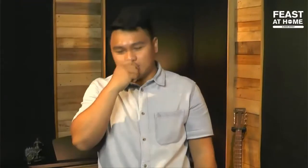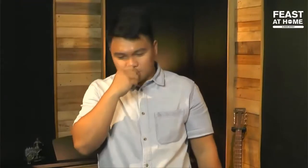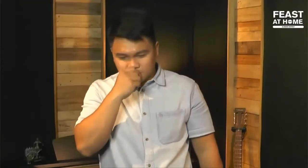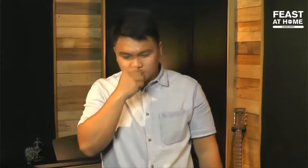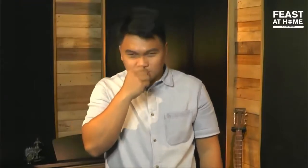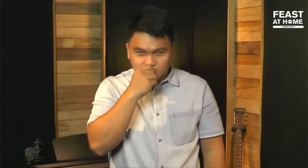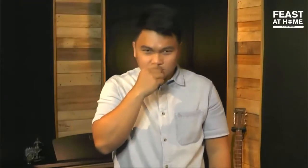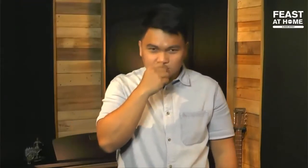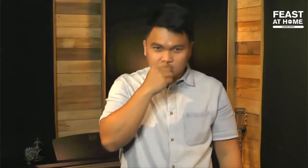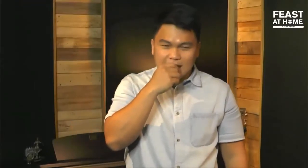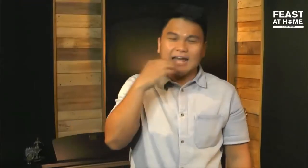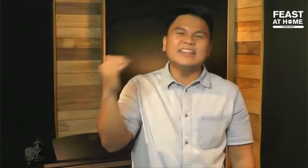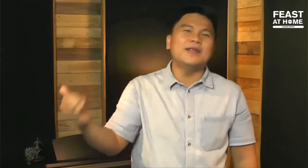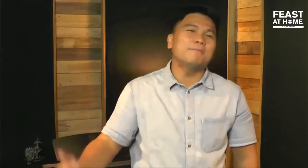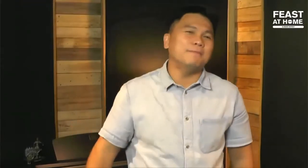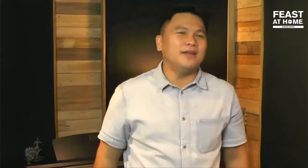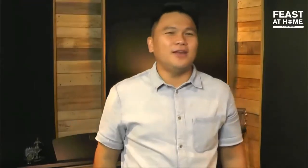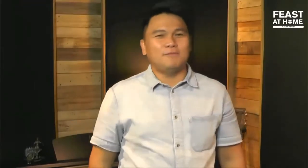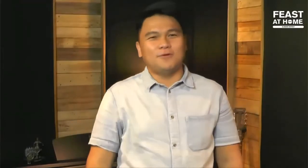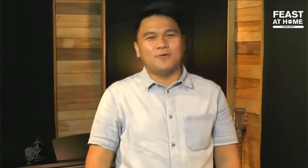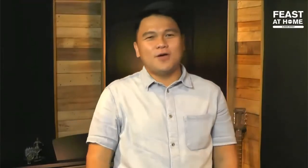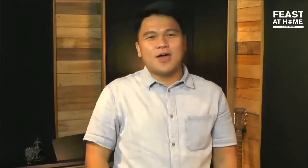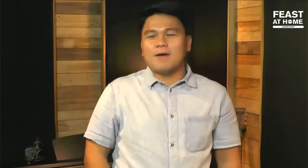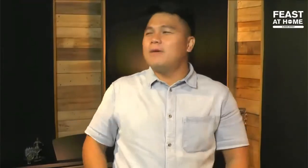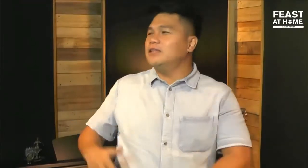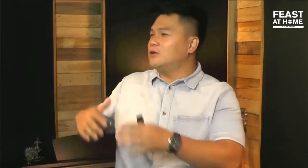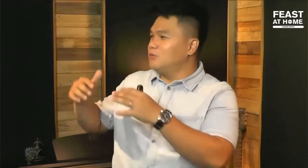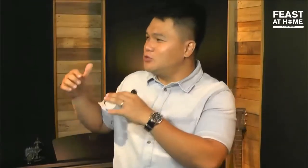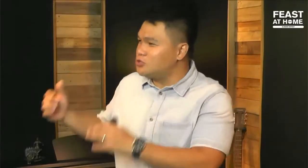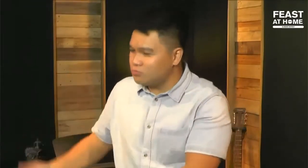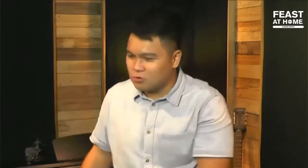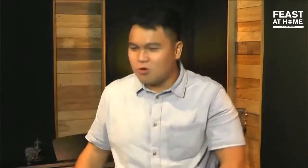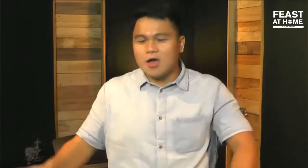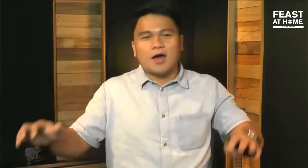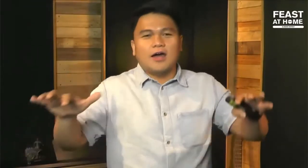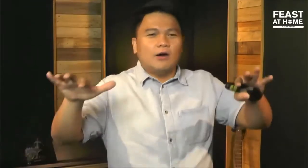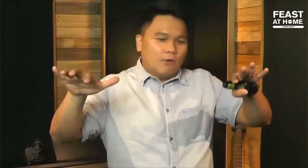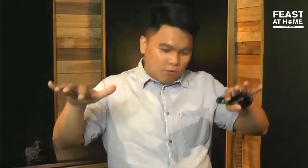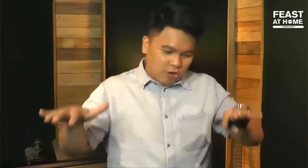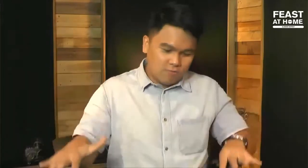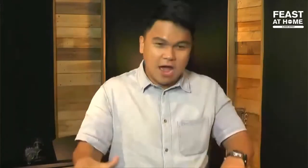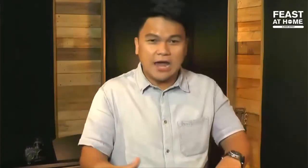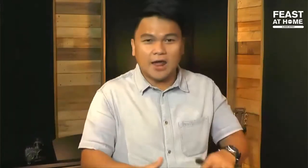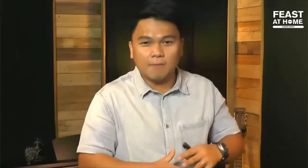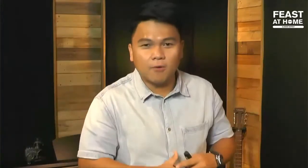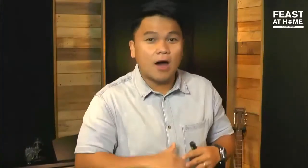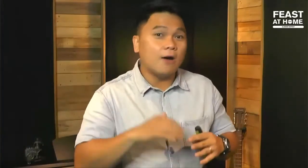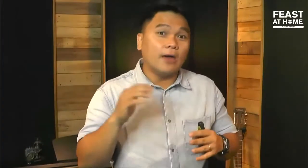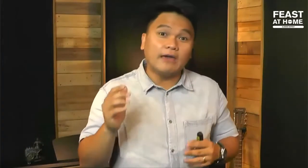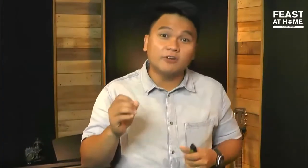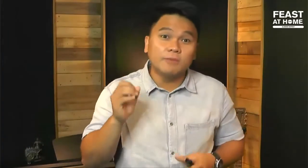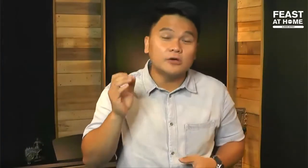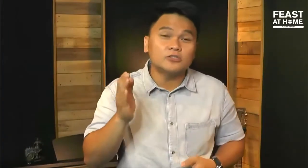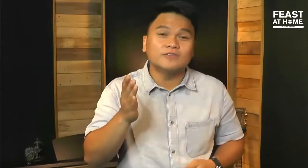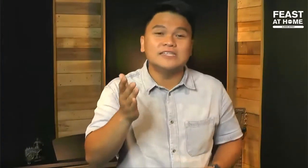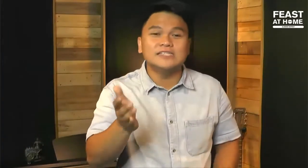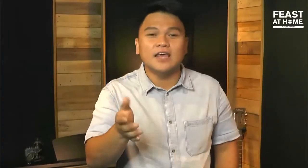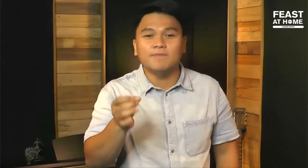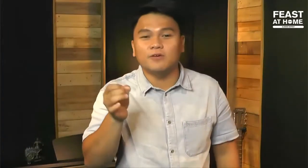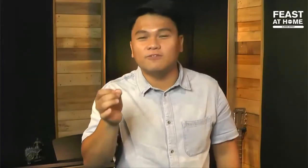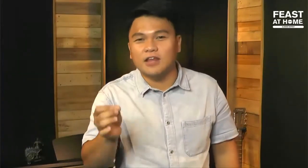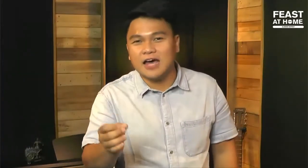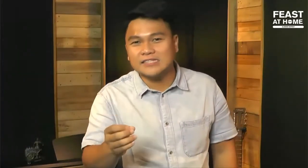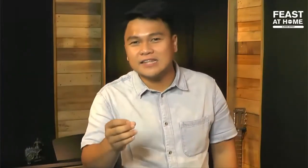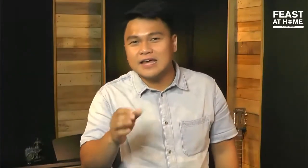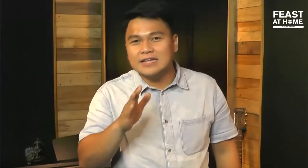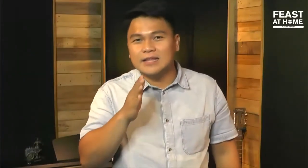example, ha? Ang ganda ng pamilya mo, ang bait ng misis mo, ang okay yung mga anak mo. However, because of the sin